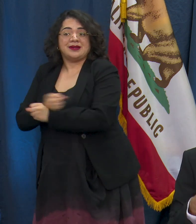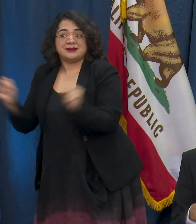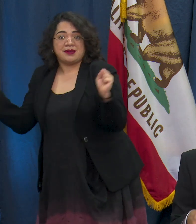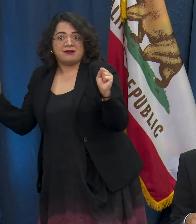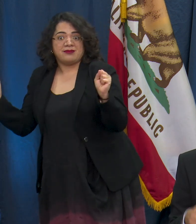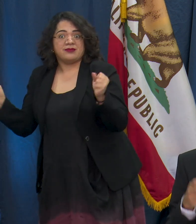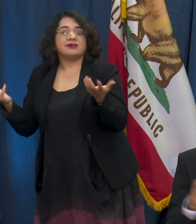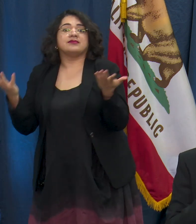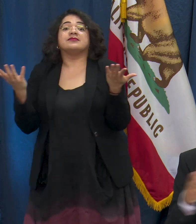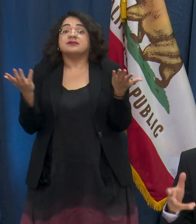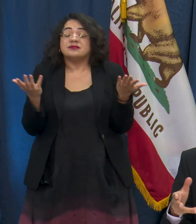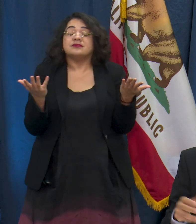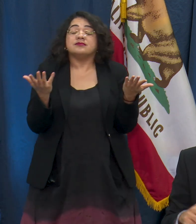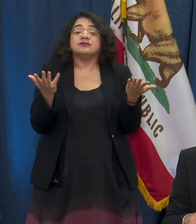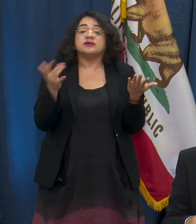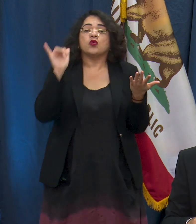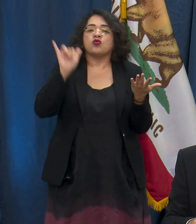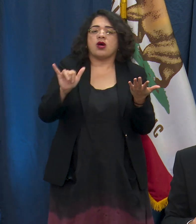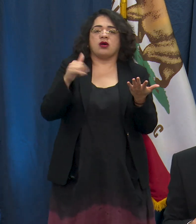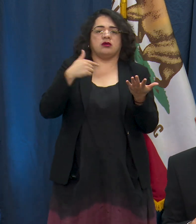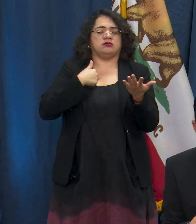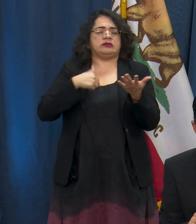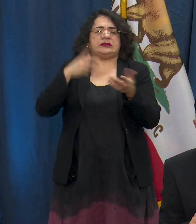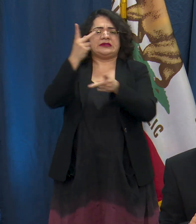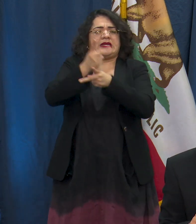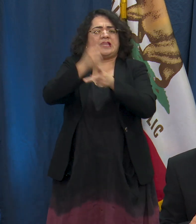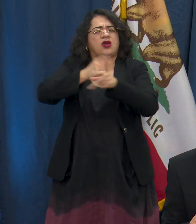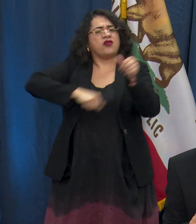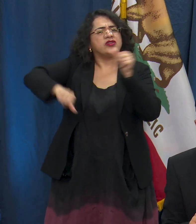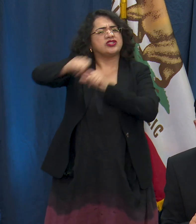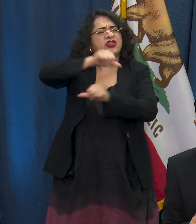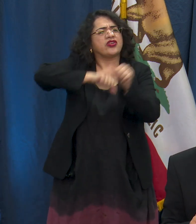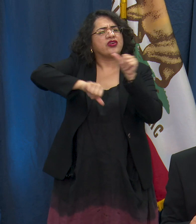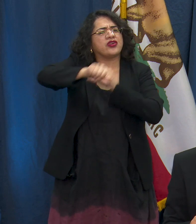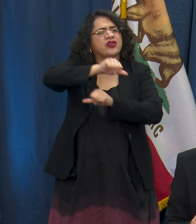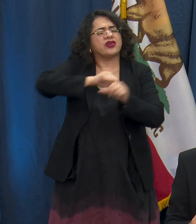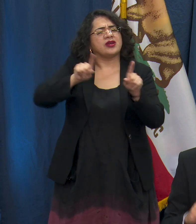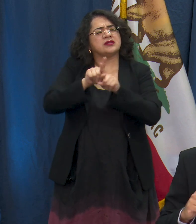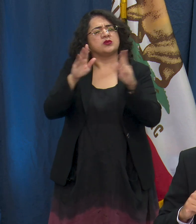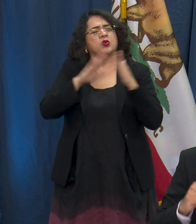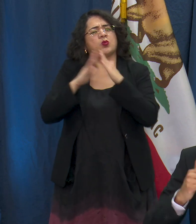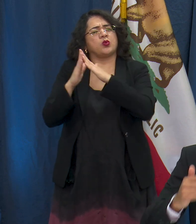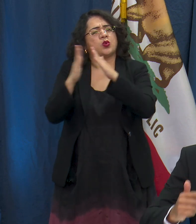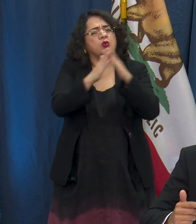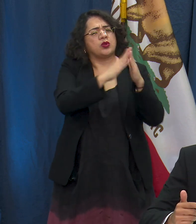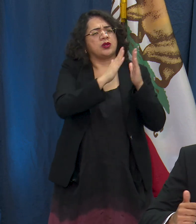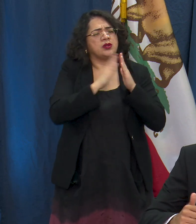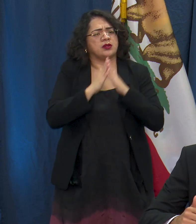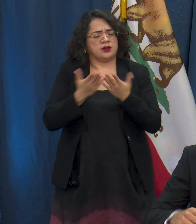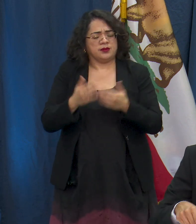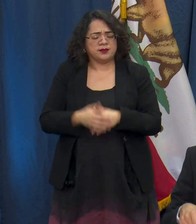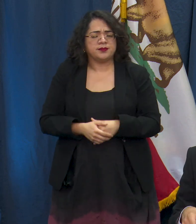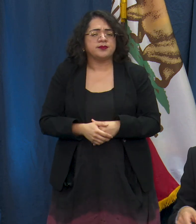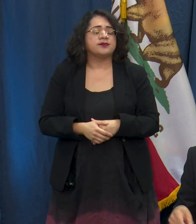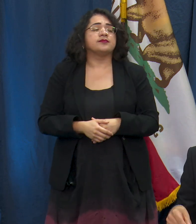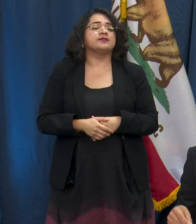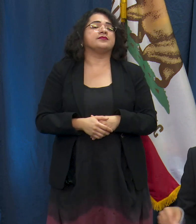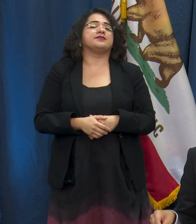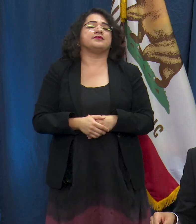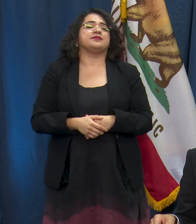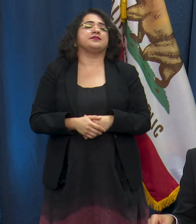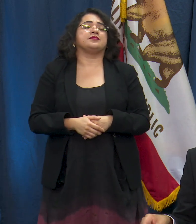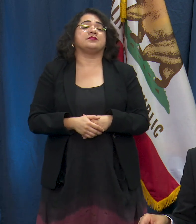to put information out so we can all take care of each other as a community. And I want to note on that point, we